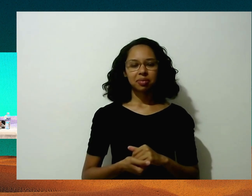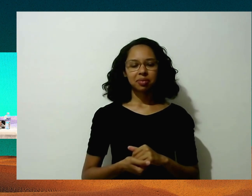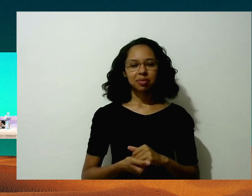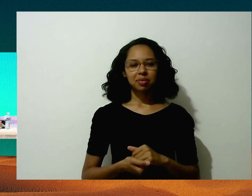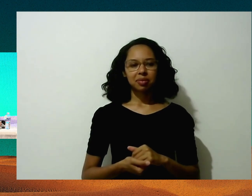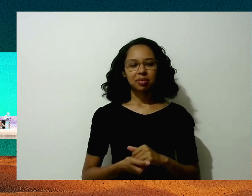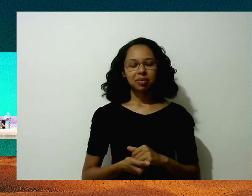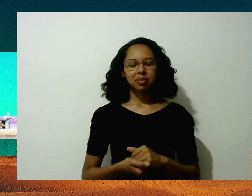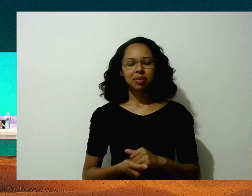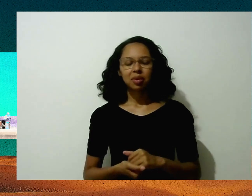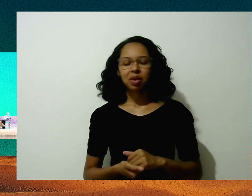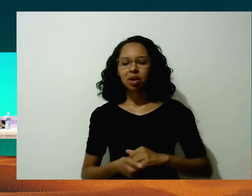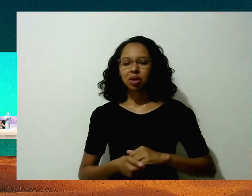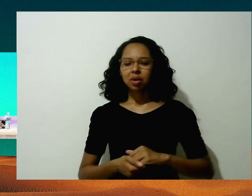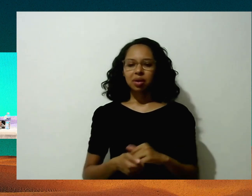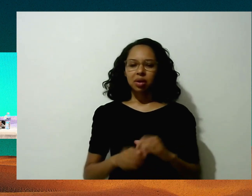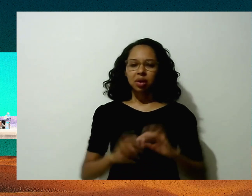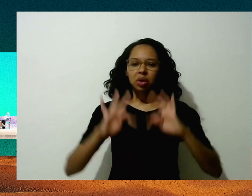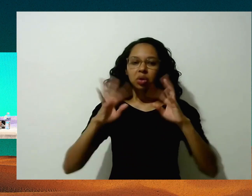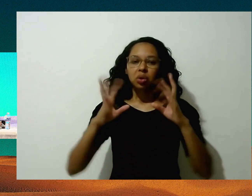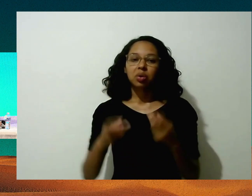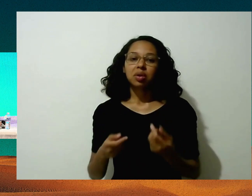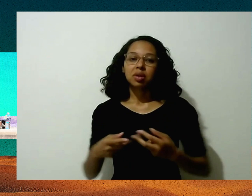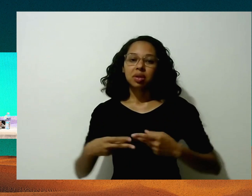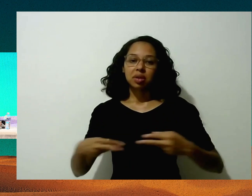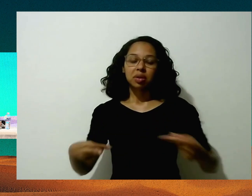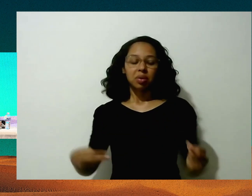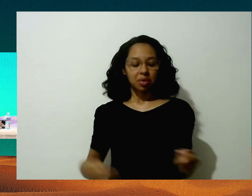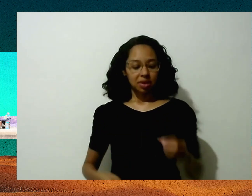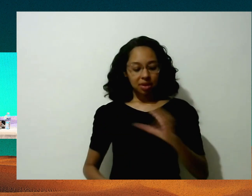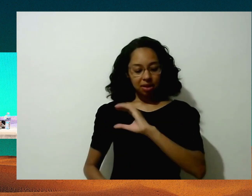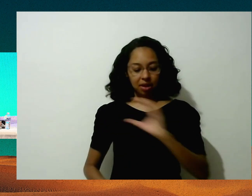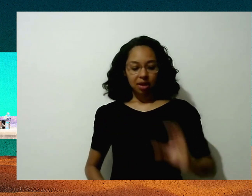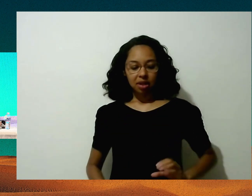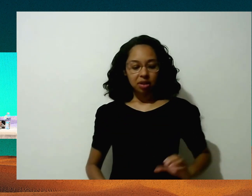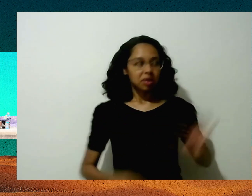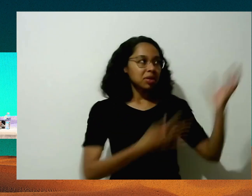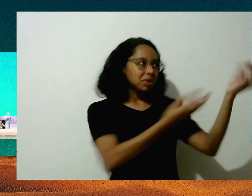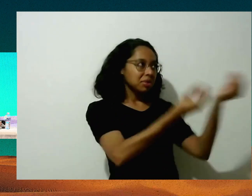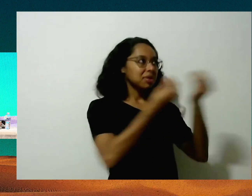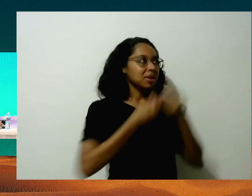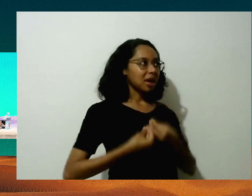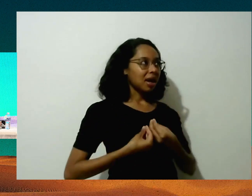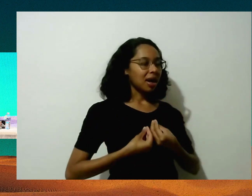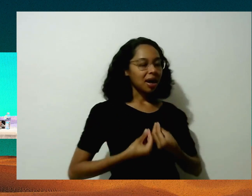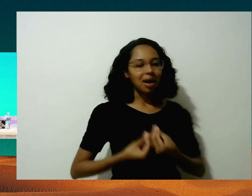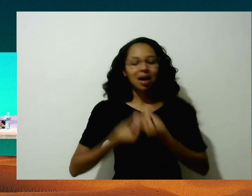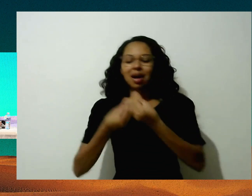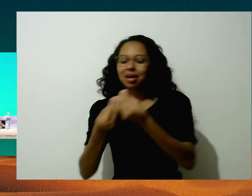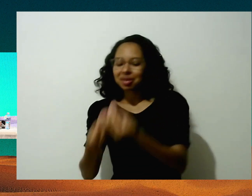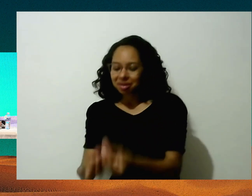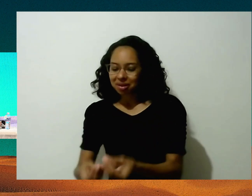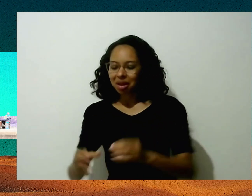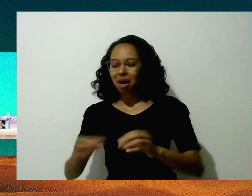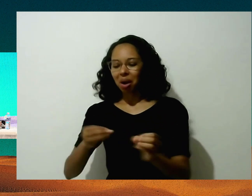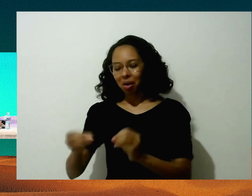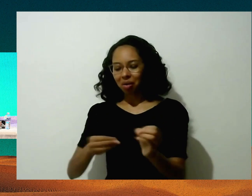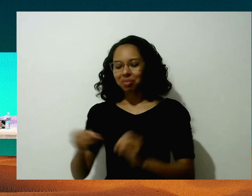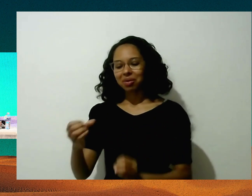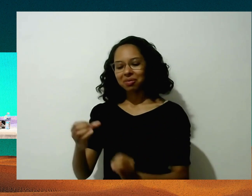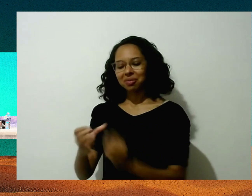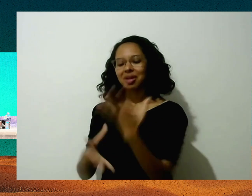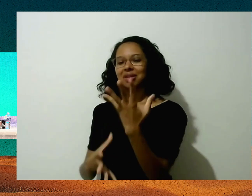Cristo recebe, Ele usa na obra de Deus. Saints, everything which Christ receives, He uses in God's work. Não é para Ele ficar